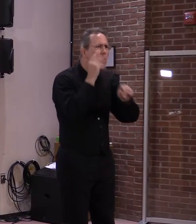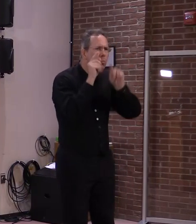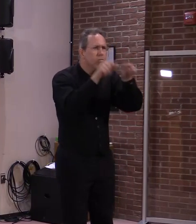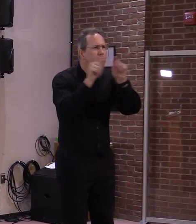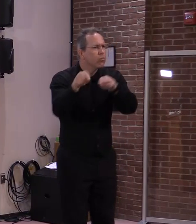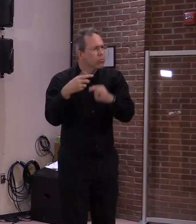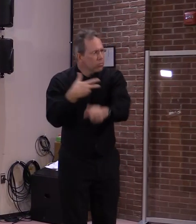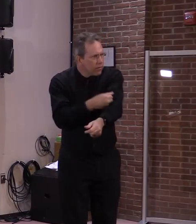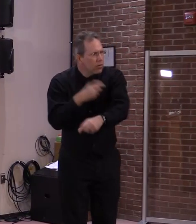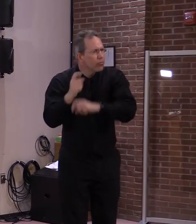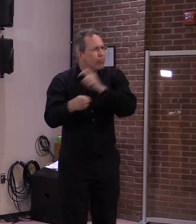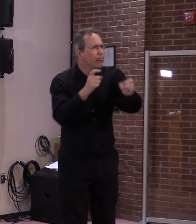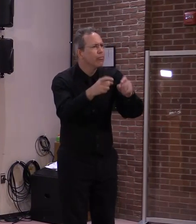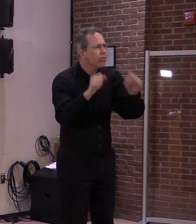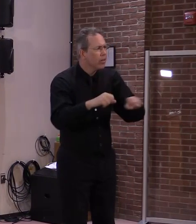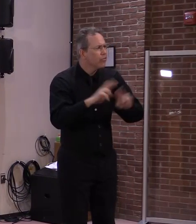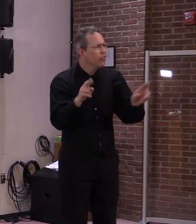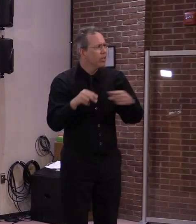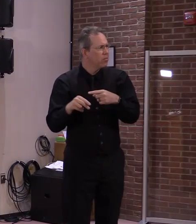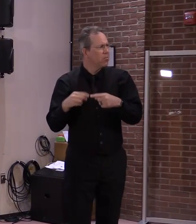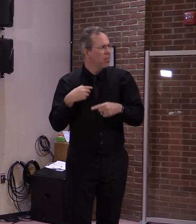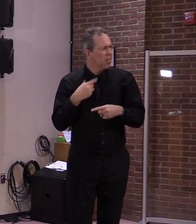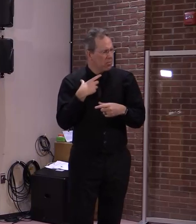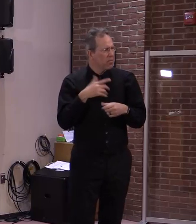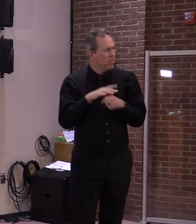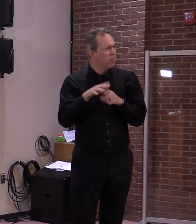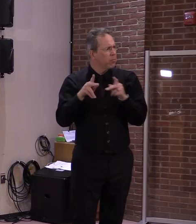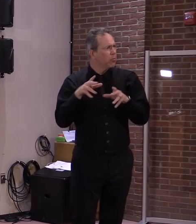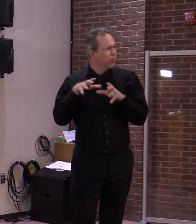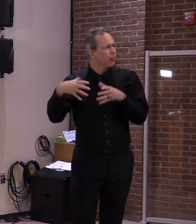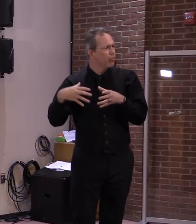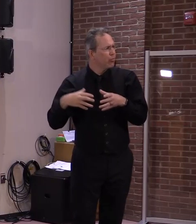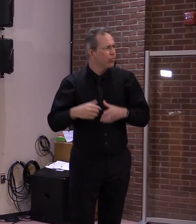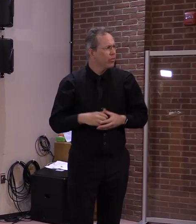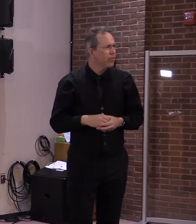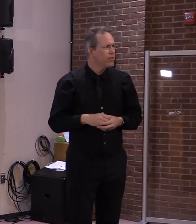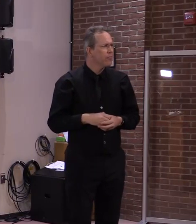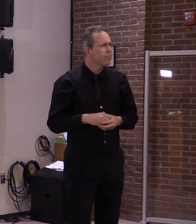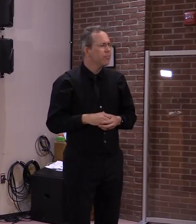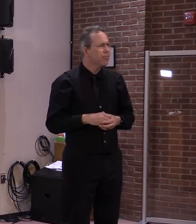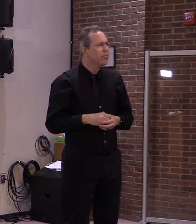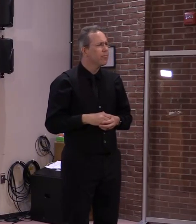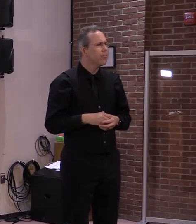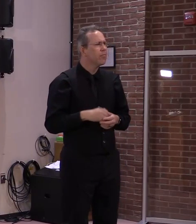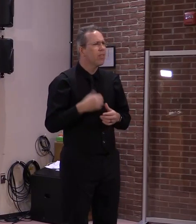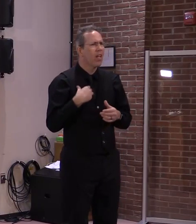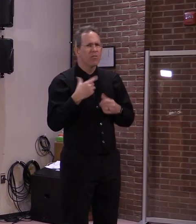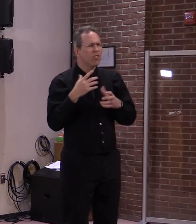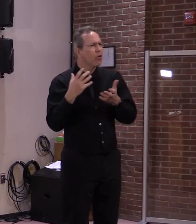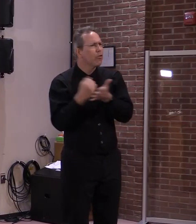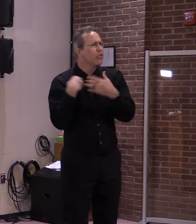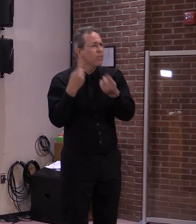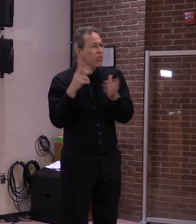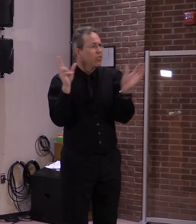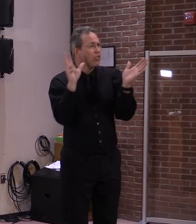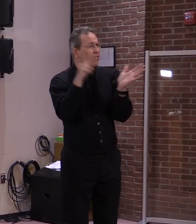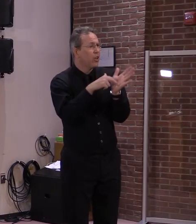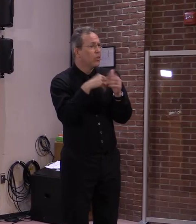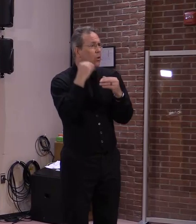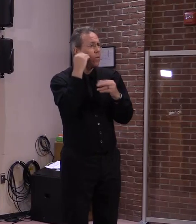over 3,000, I think it's 3,000 visits and doses to people that are homebound, and I want to make sure